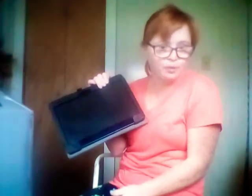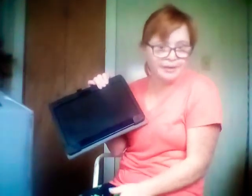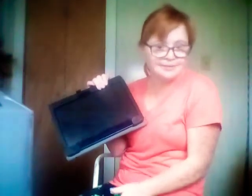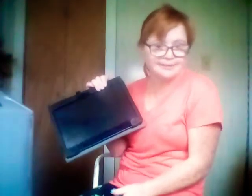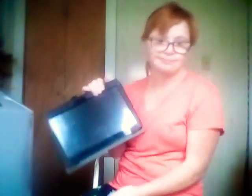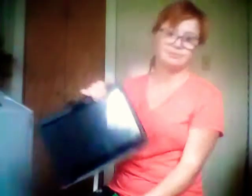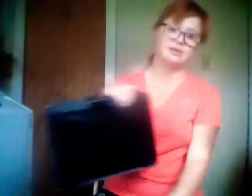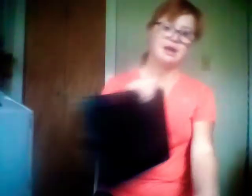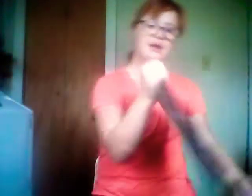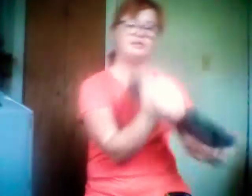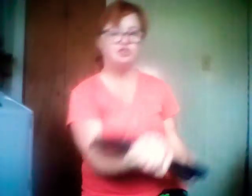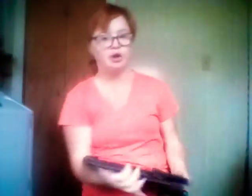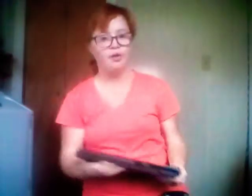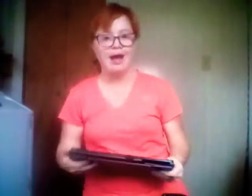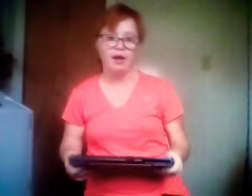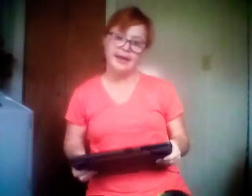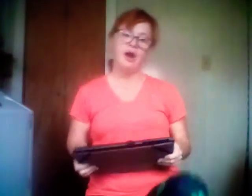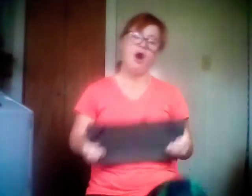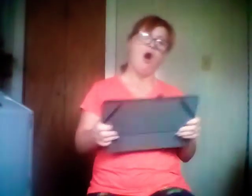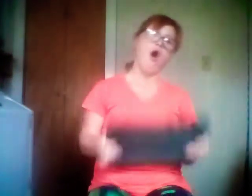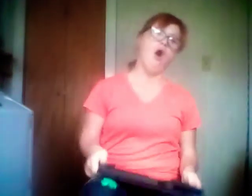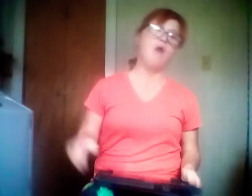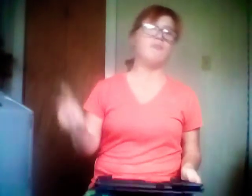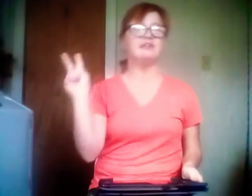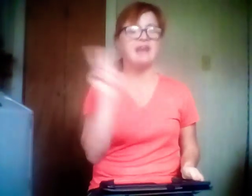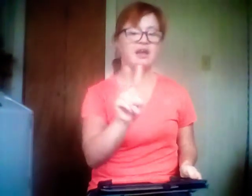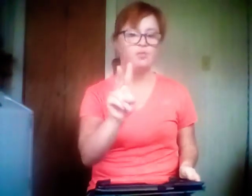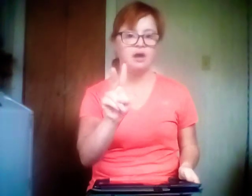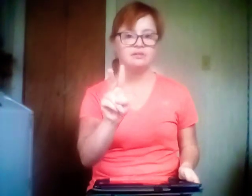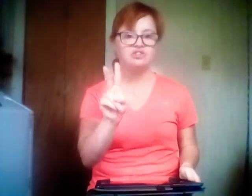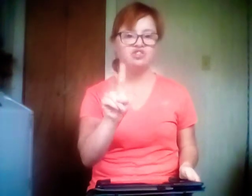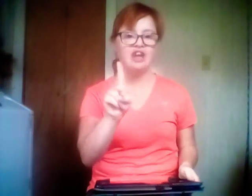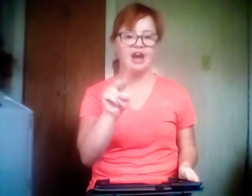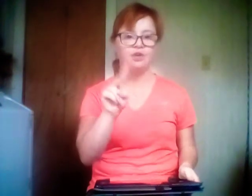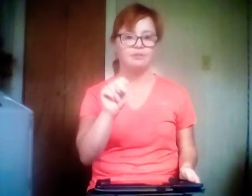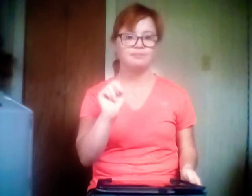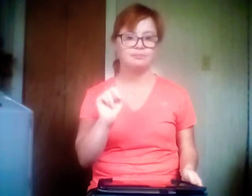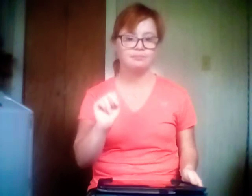Let's get into it. Show how to get on my second one channel.